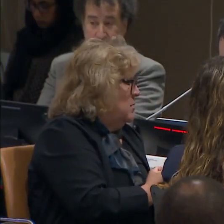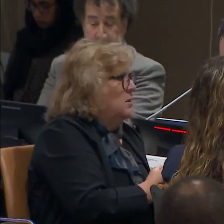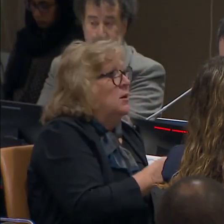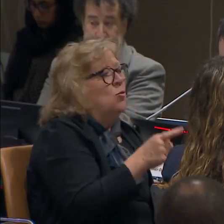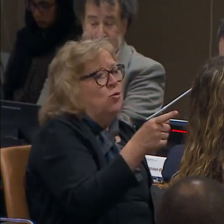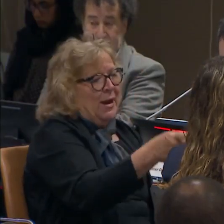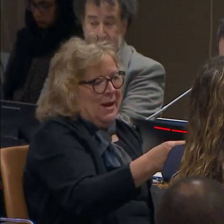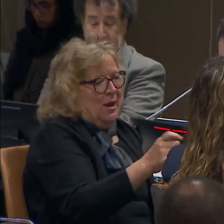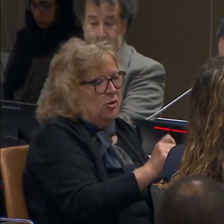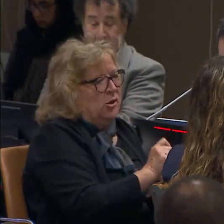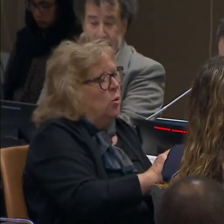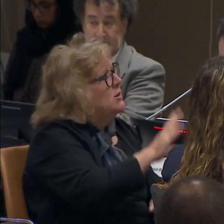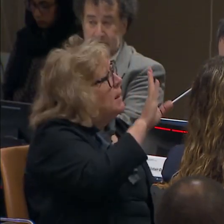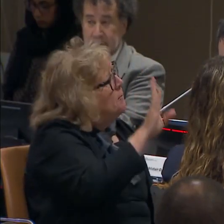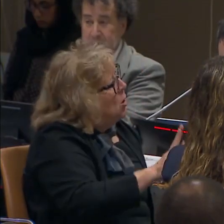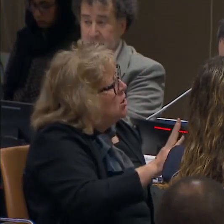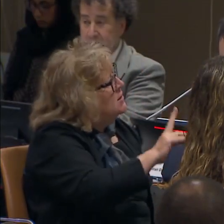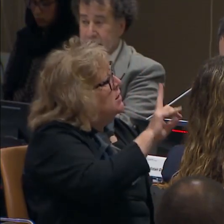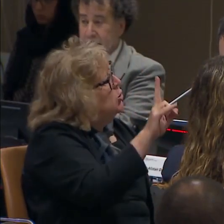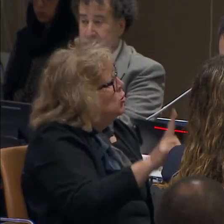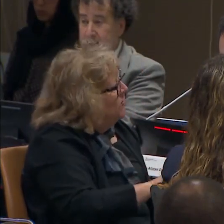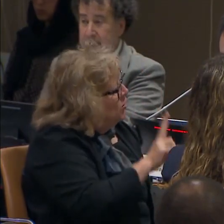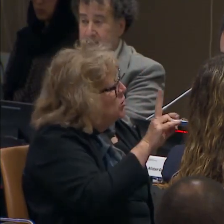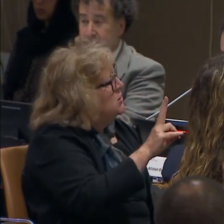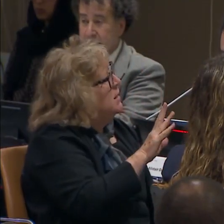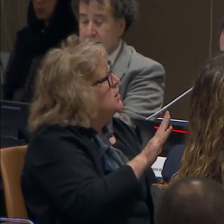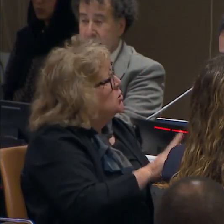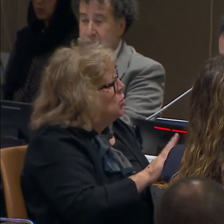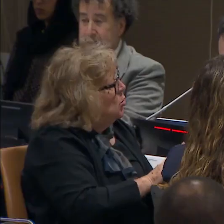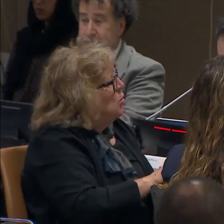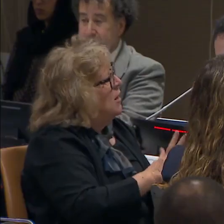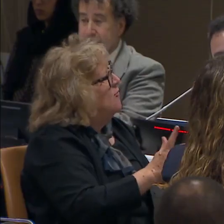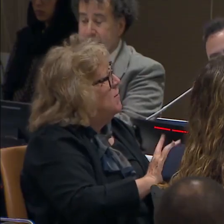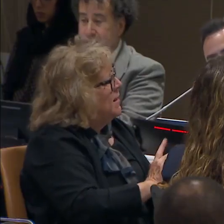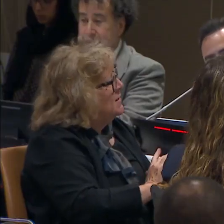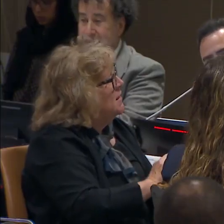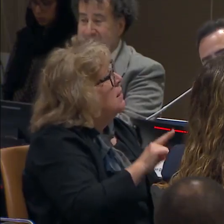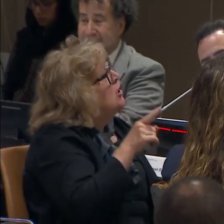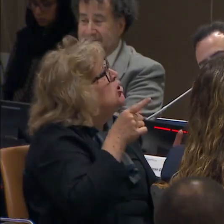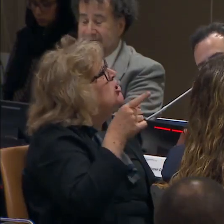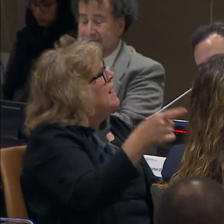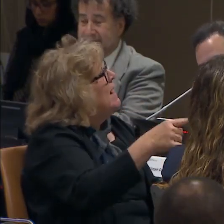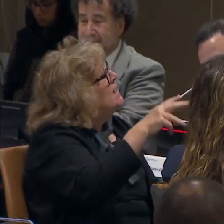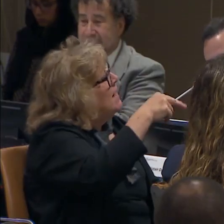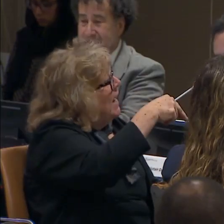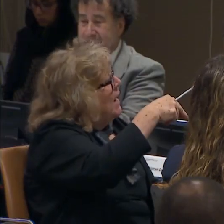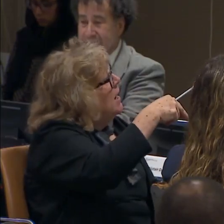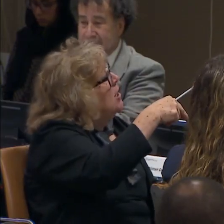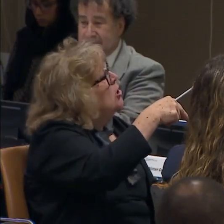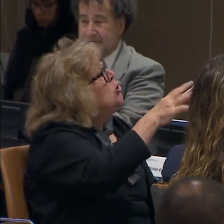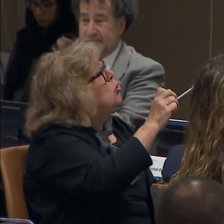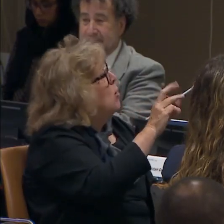based at Boston University School of Medicine, United States, where she works as a neurologist. Dr. Baumann, the floor is yours. Thank you.